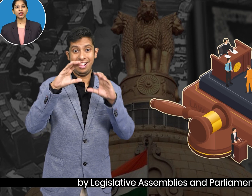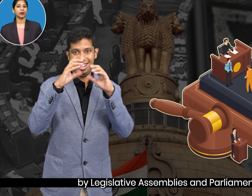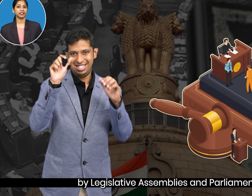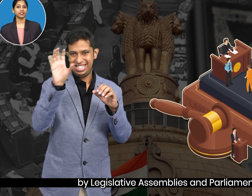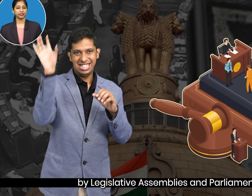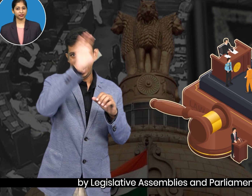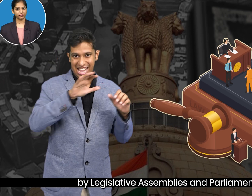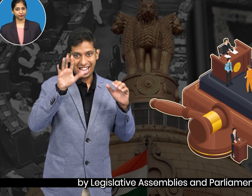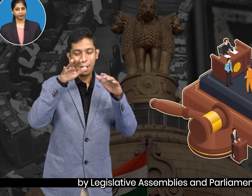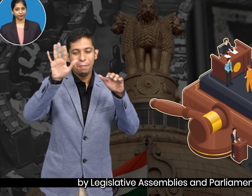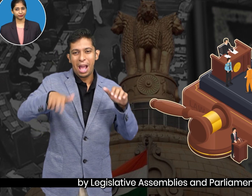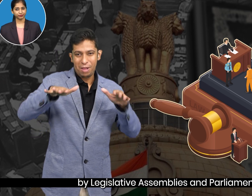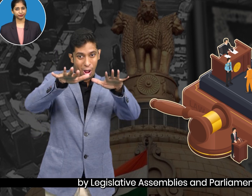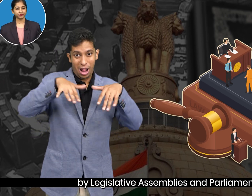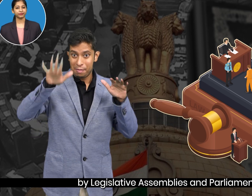and parliament.